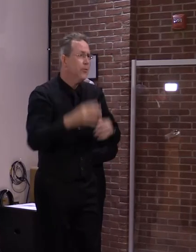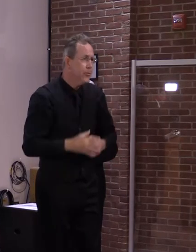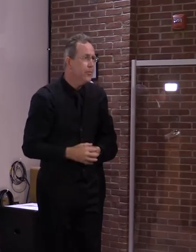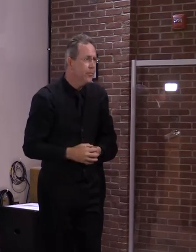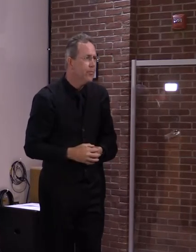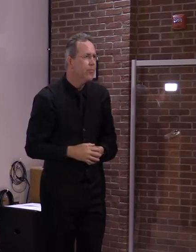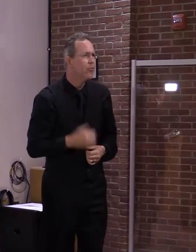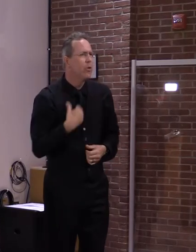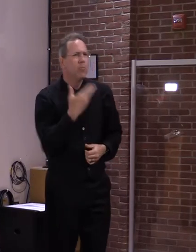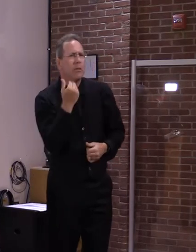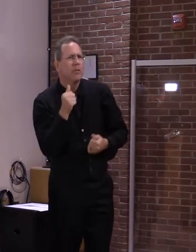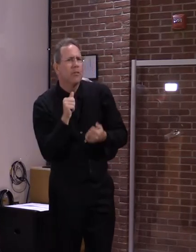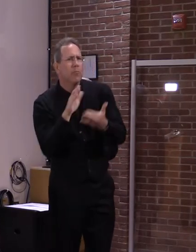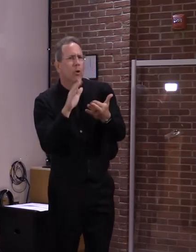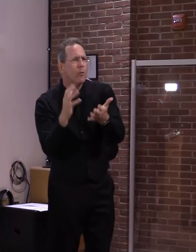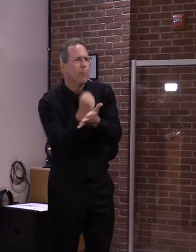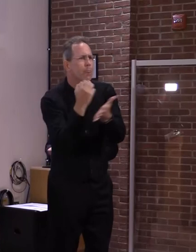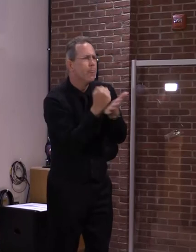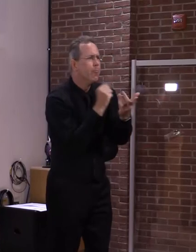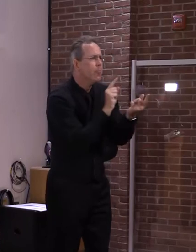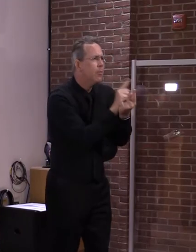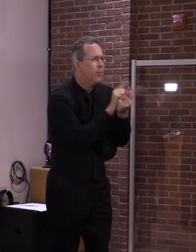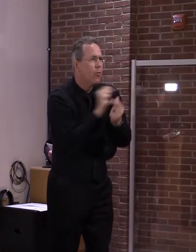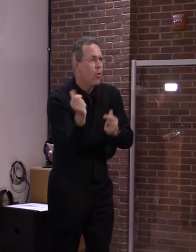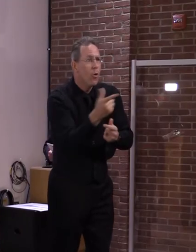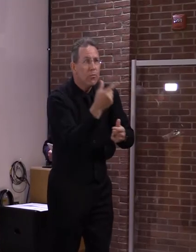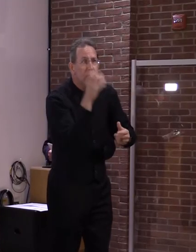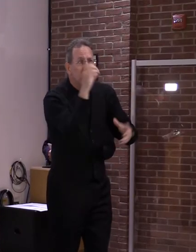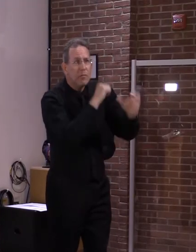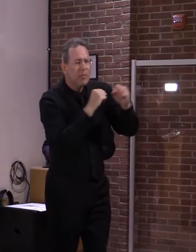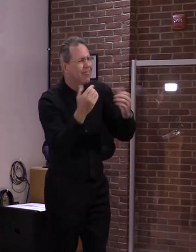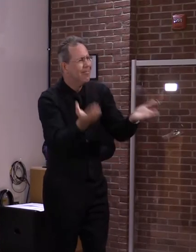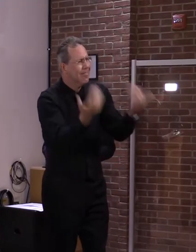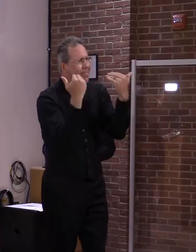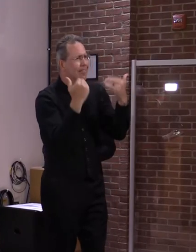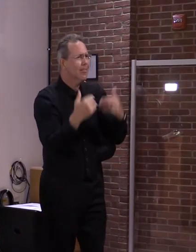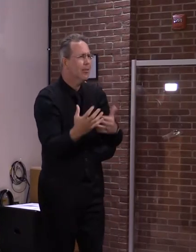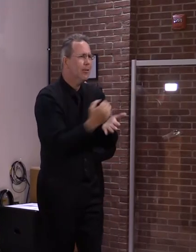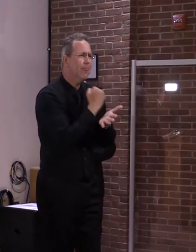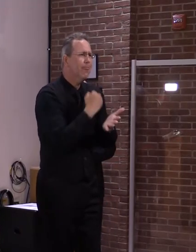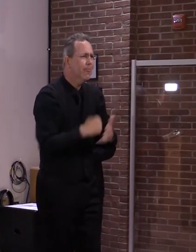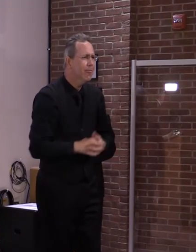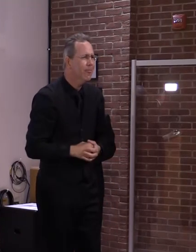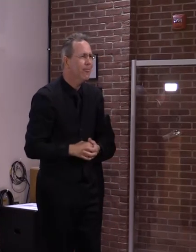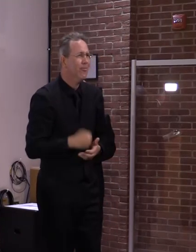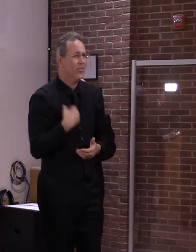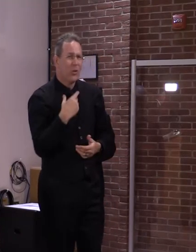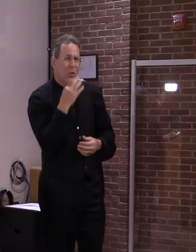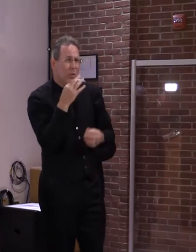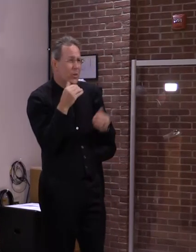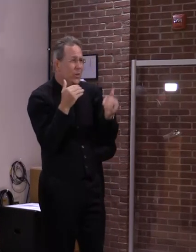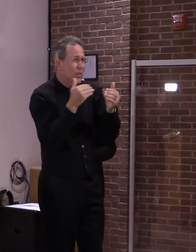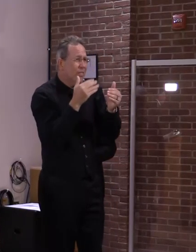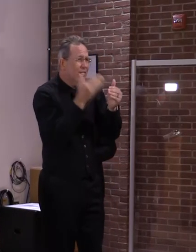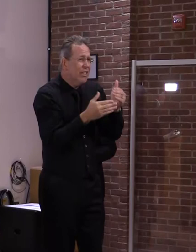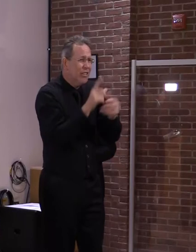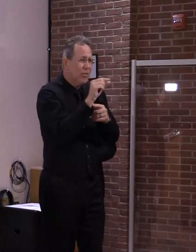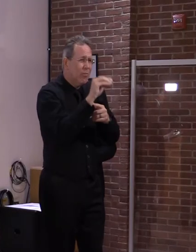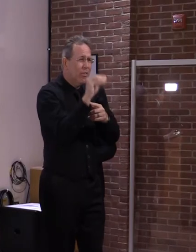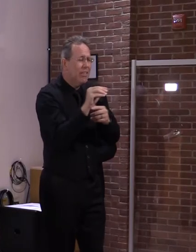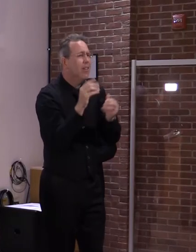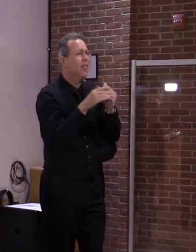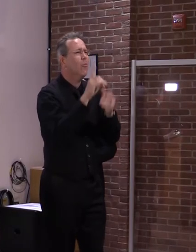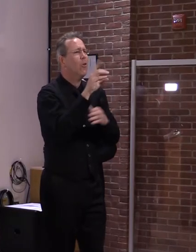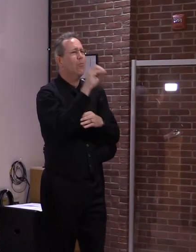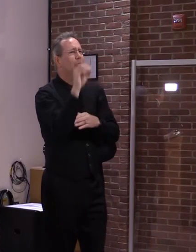get to the rest, the other 20% of the 80% threshold that we're meeting at this point in time, because we're not